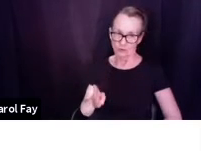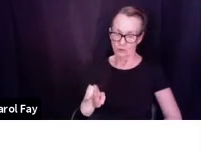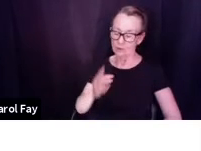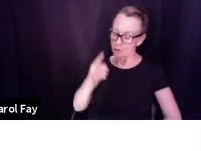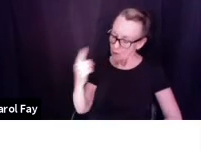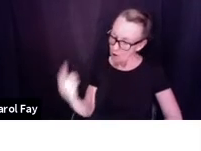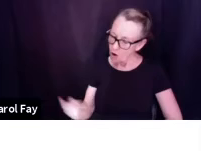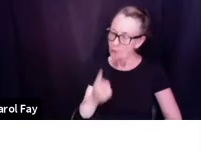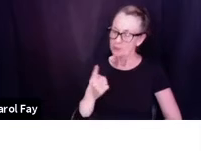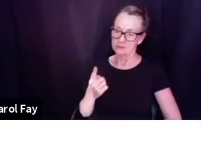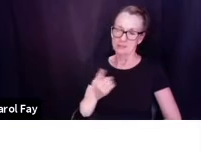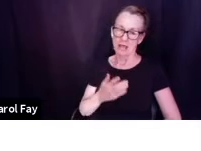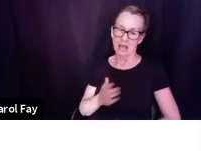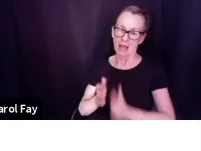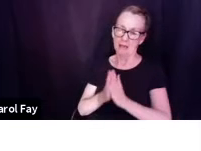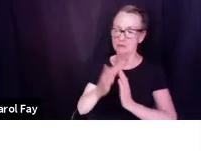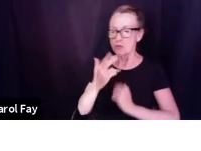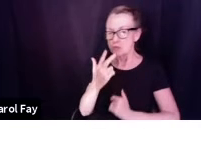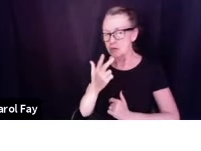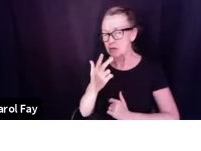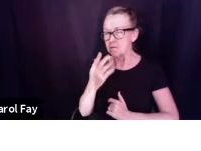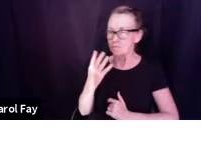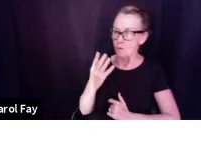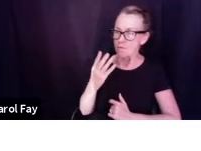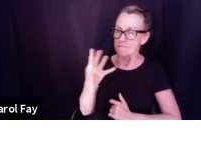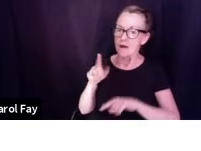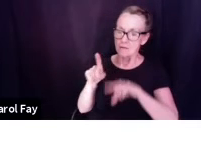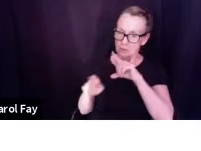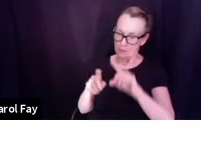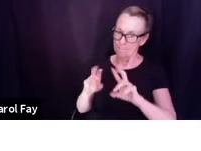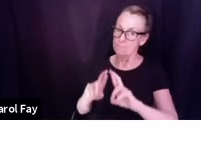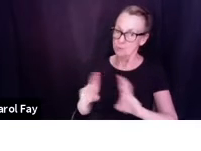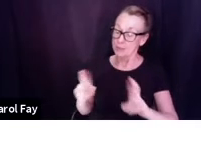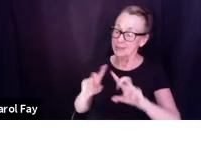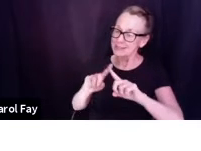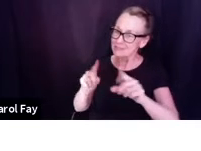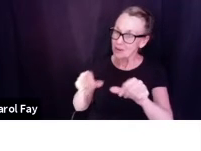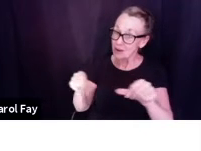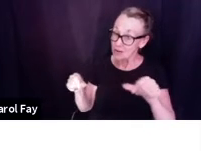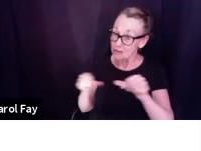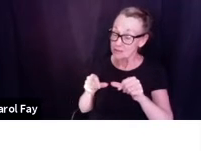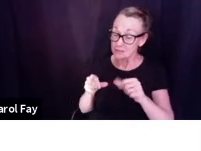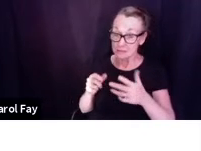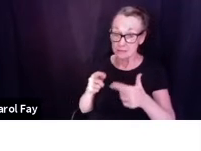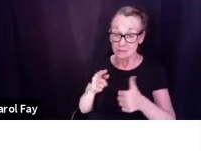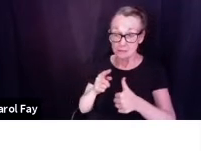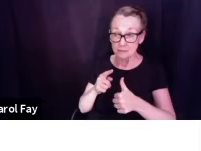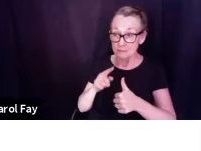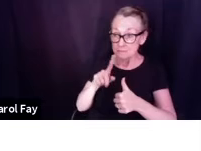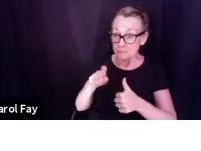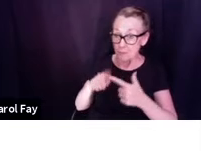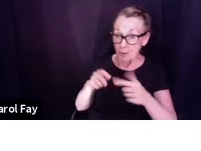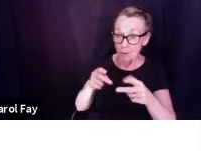have 3 to 5 questions for the interviewers in different areas. So you have the position or organization